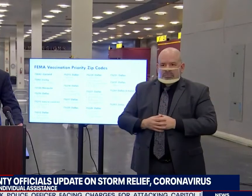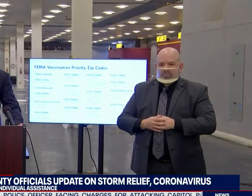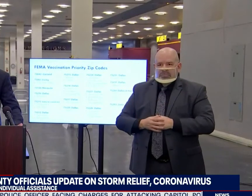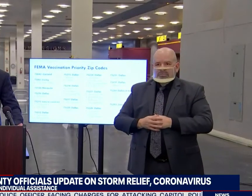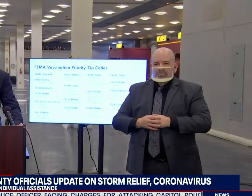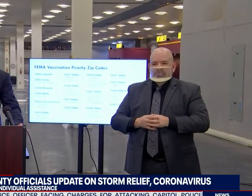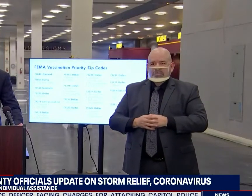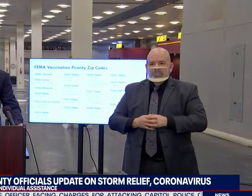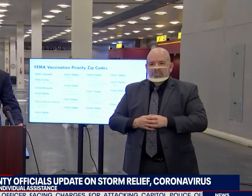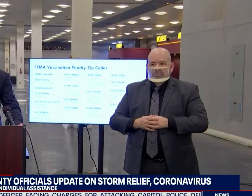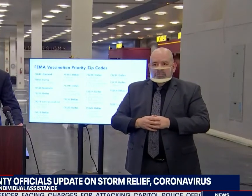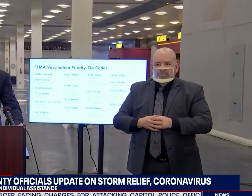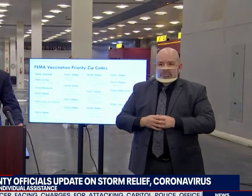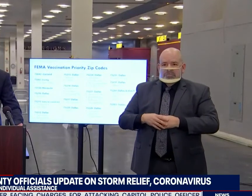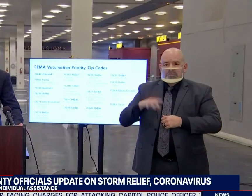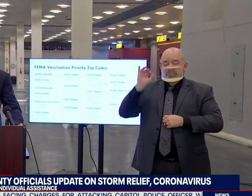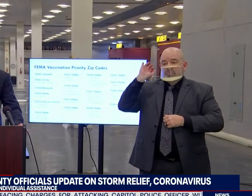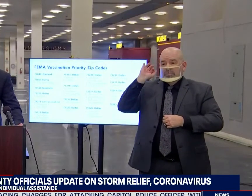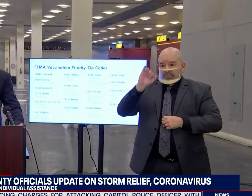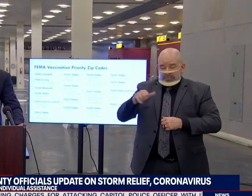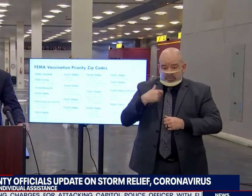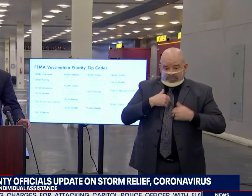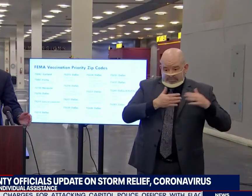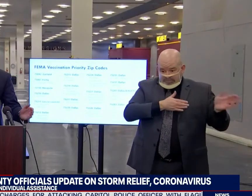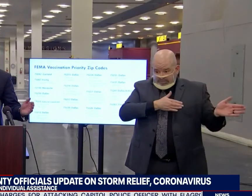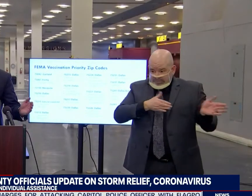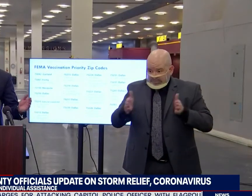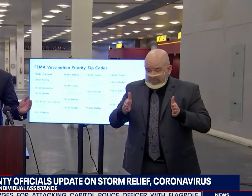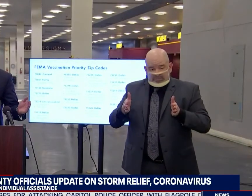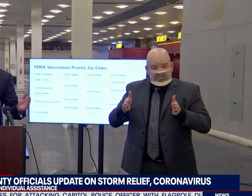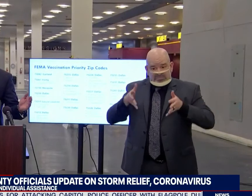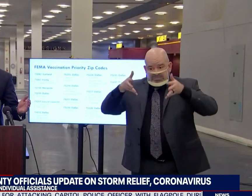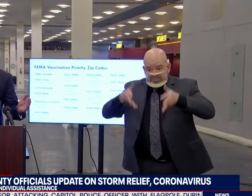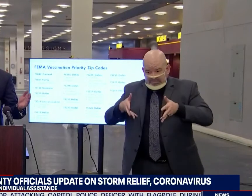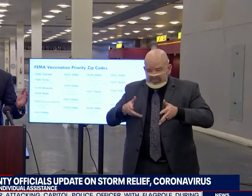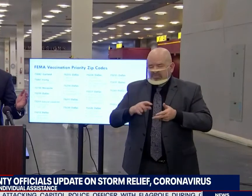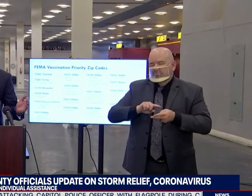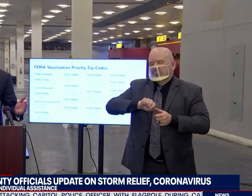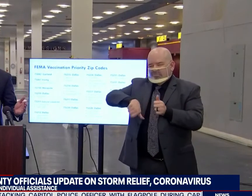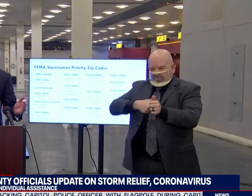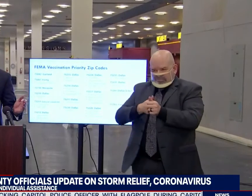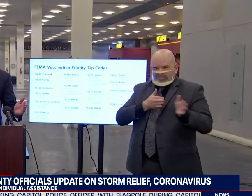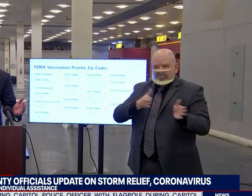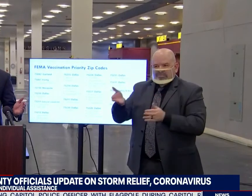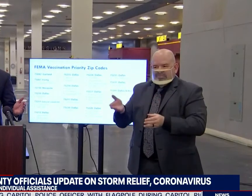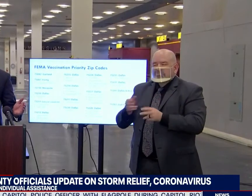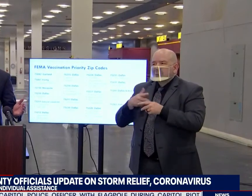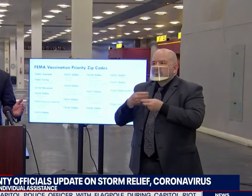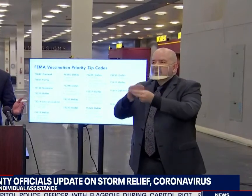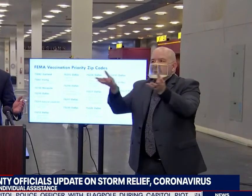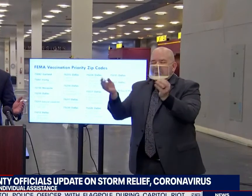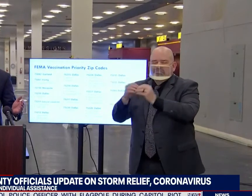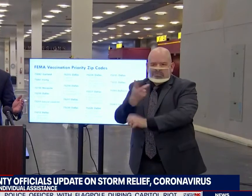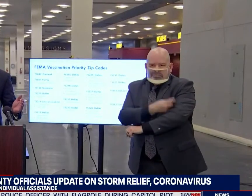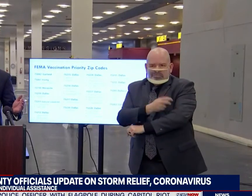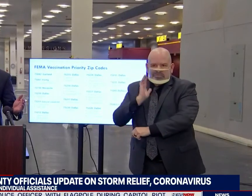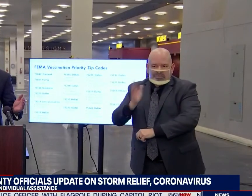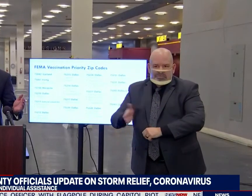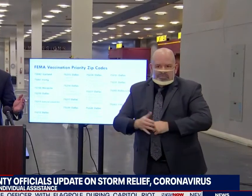that uh federal partnership. We're asking every city, faith, community, organization